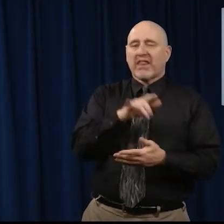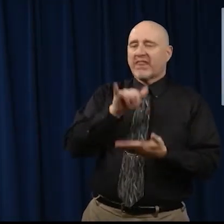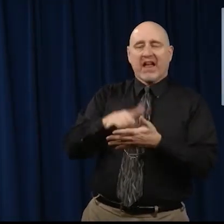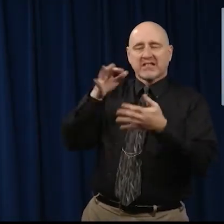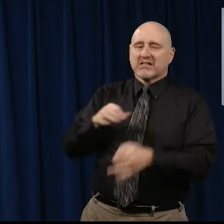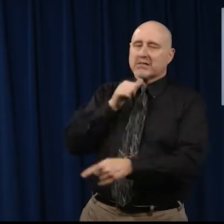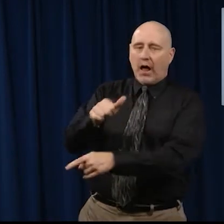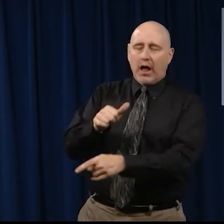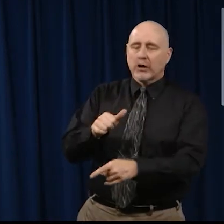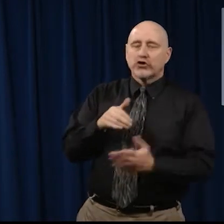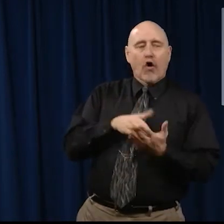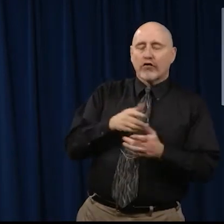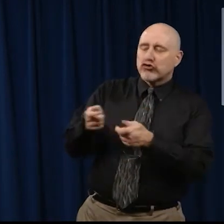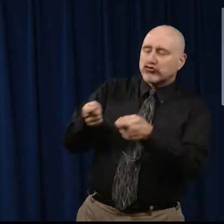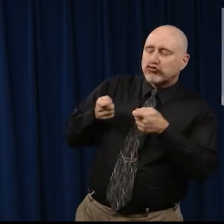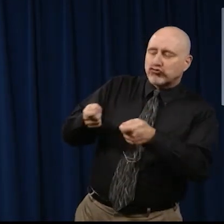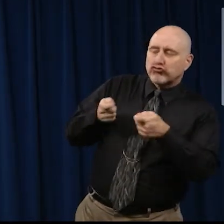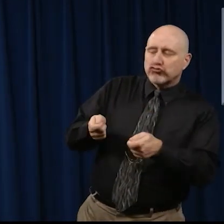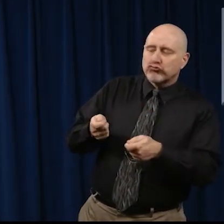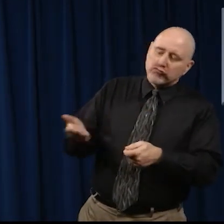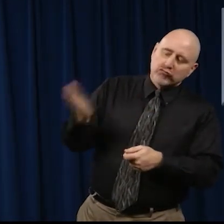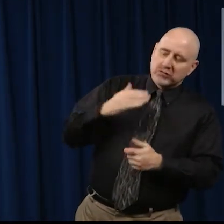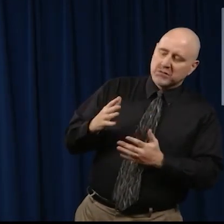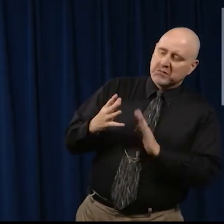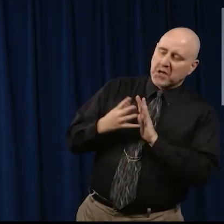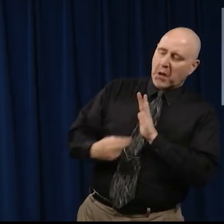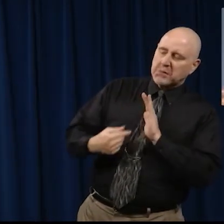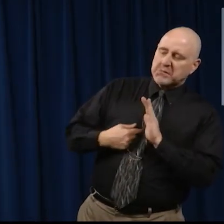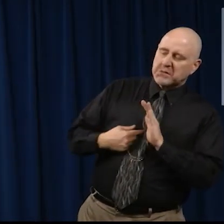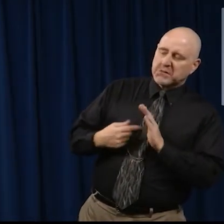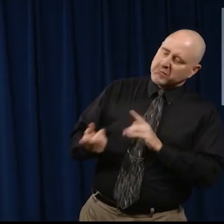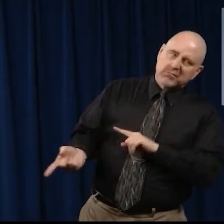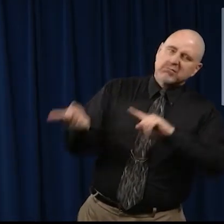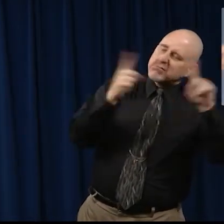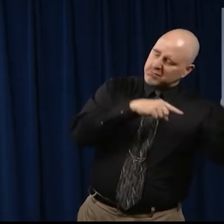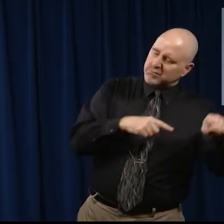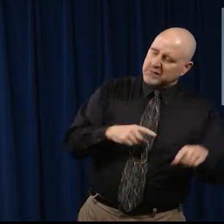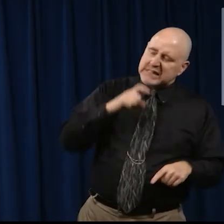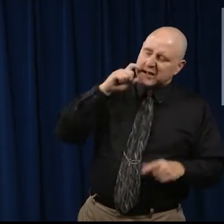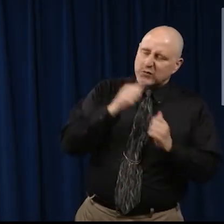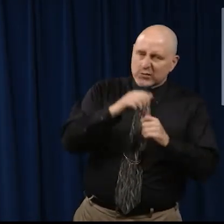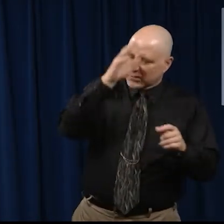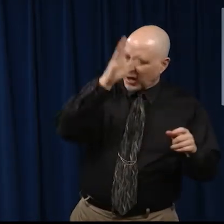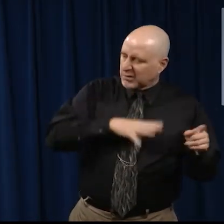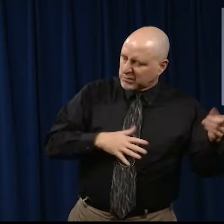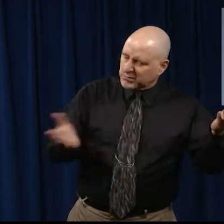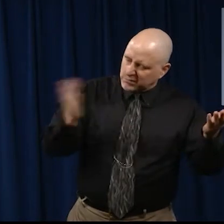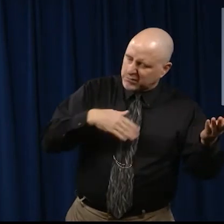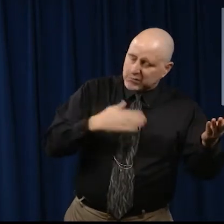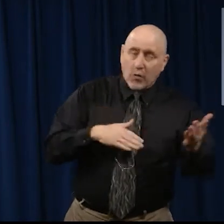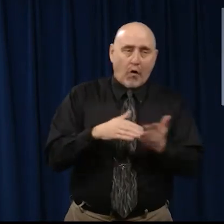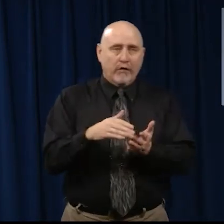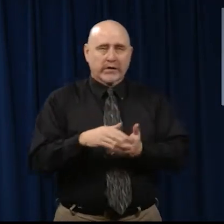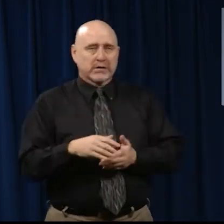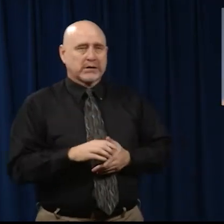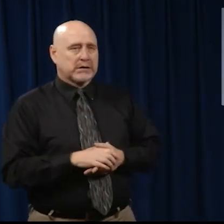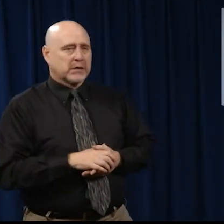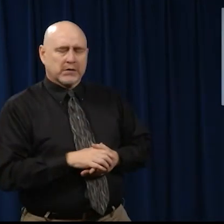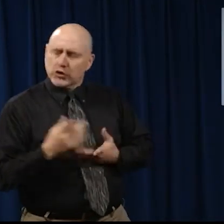roommate often tried to get her to be like her, tried to get her to go out and have sex with somebody. Often she would